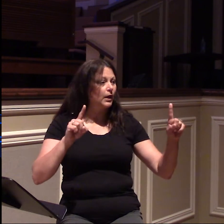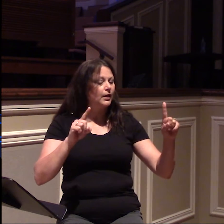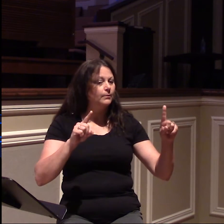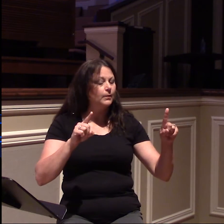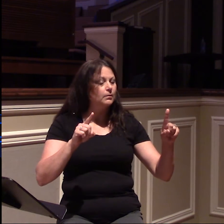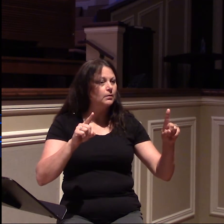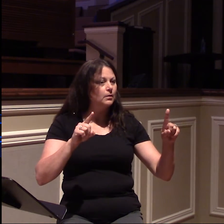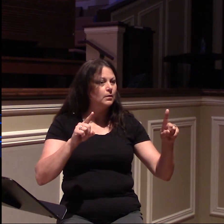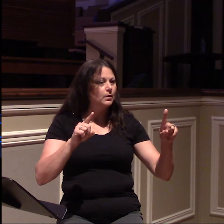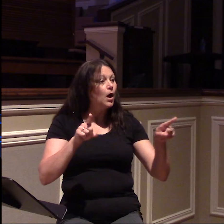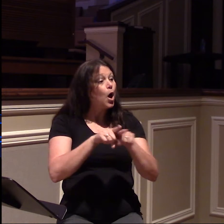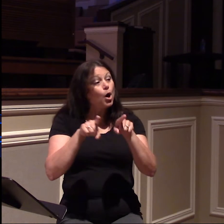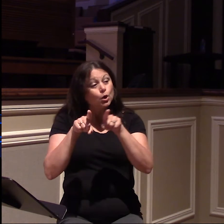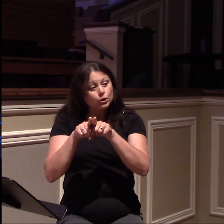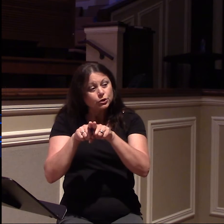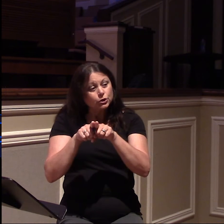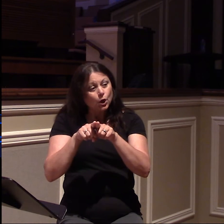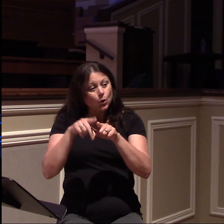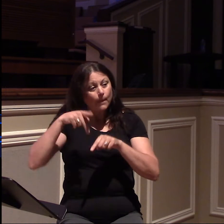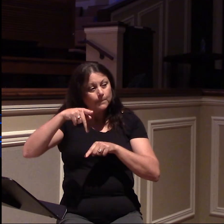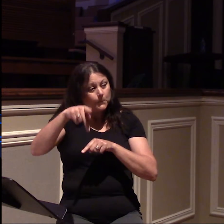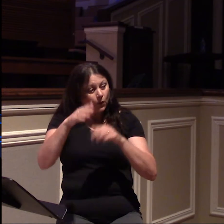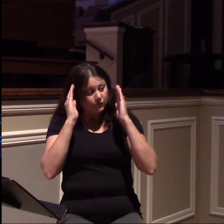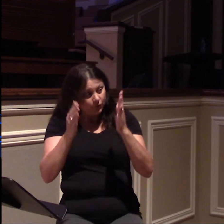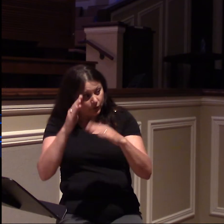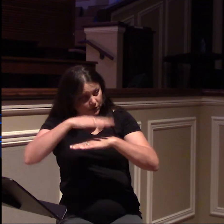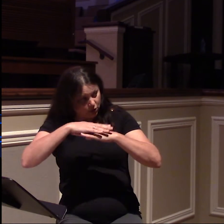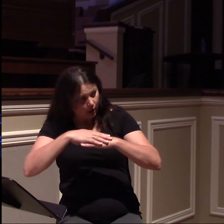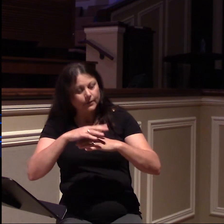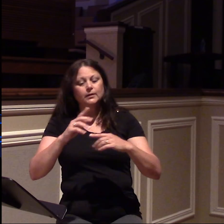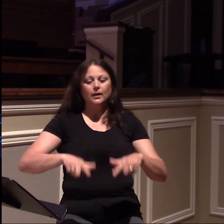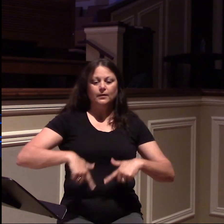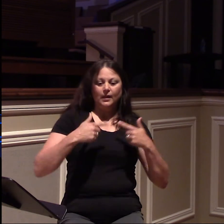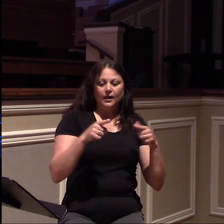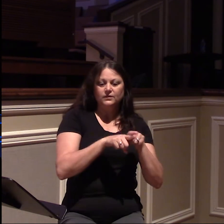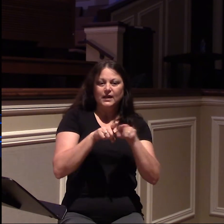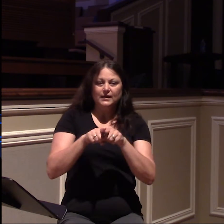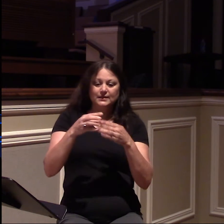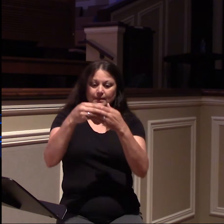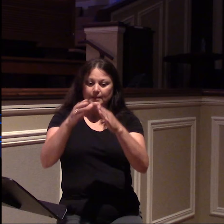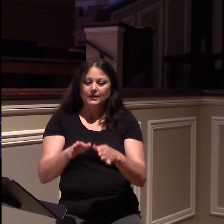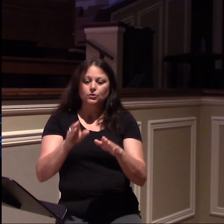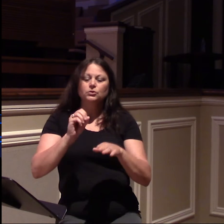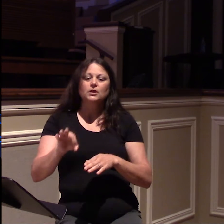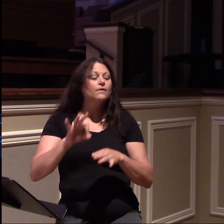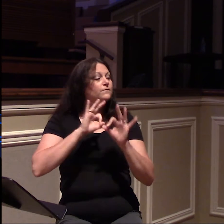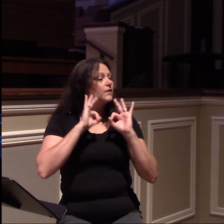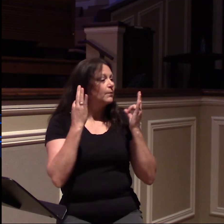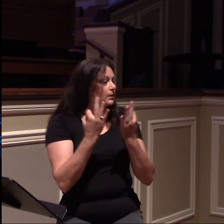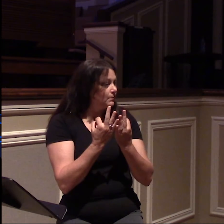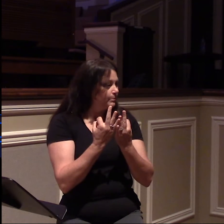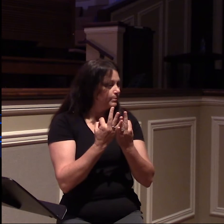lives as leaders of their families. He's going to say, he gives an instruction a little earlier before we get to our passage. I believe it's in verse